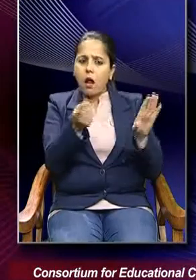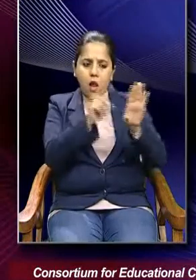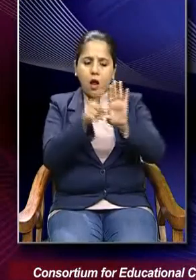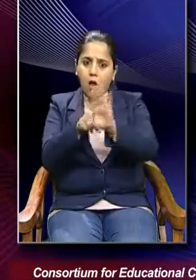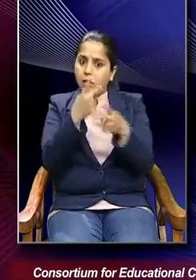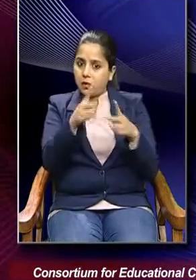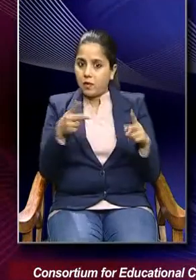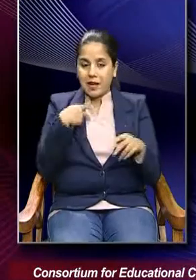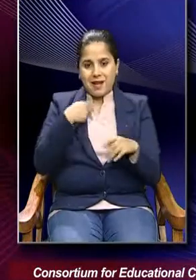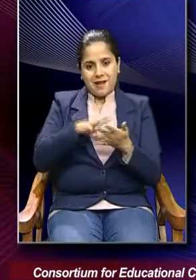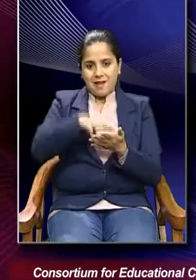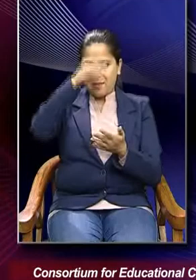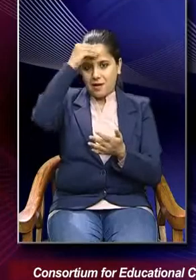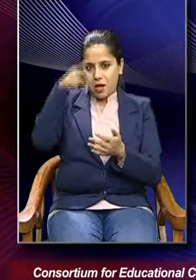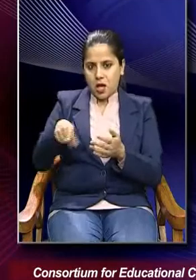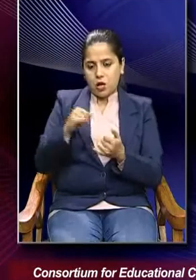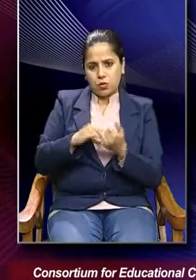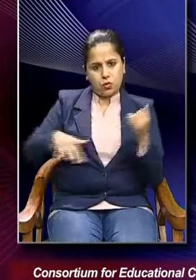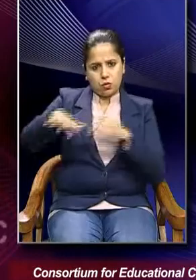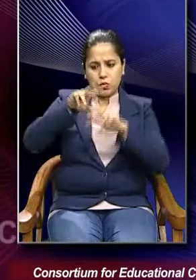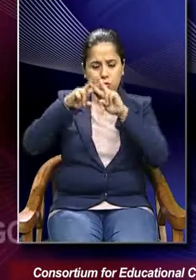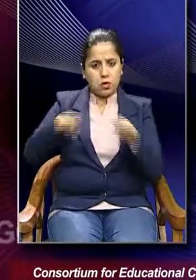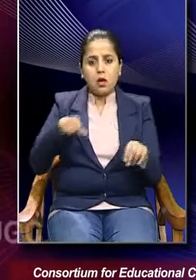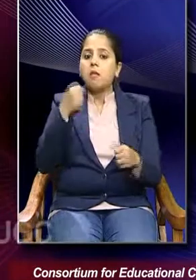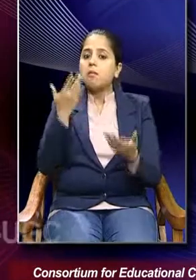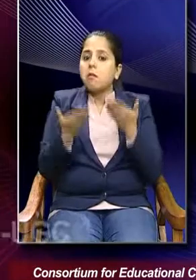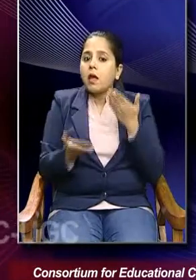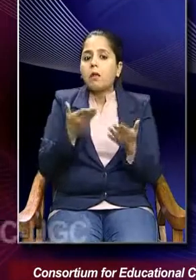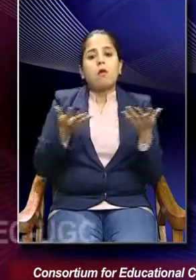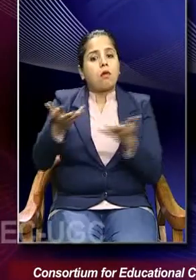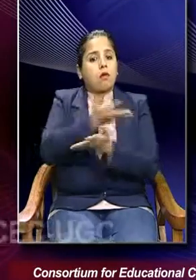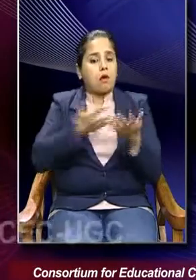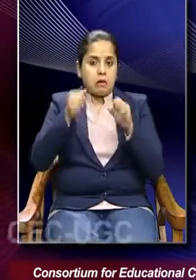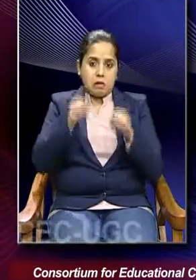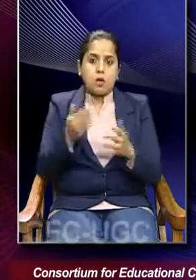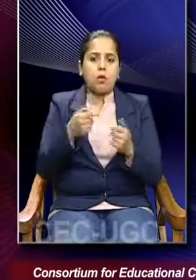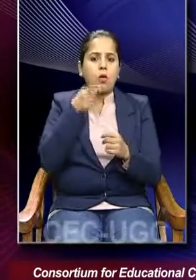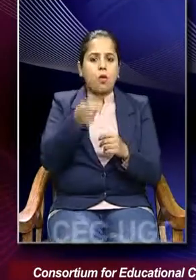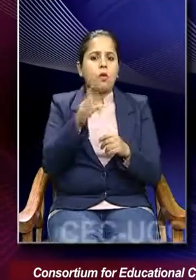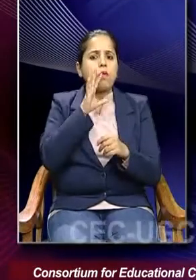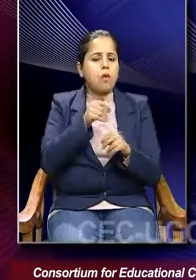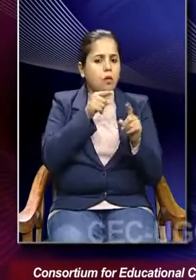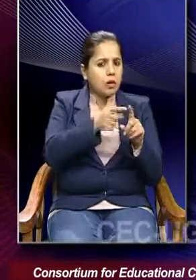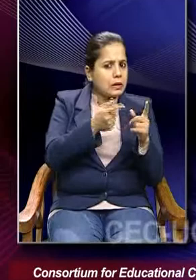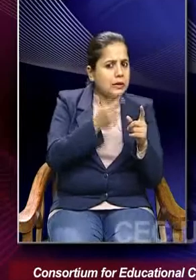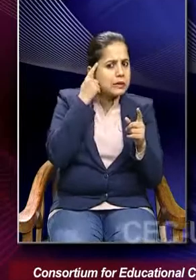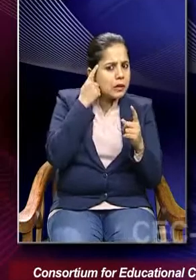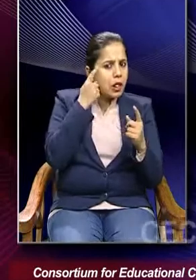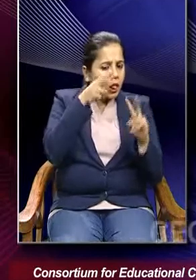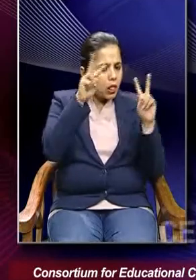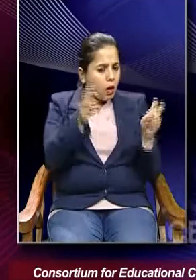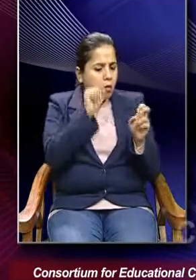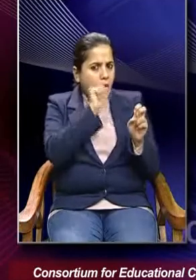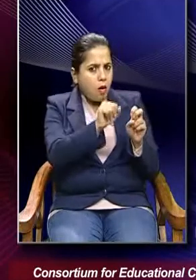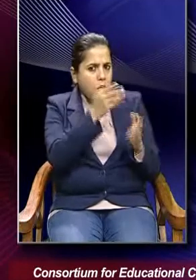learn sociology, we know there is a kind of a discourse on objectivity versus subjectivity.